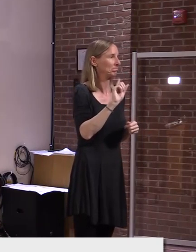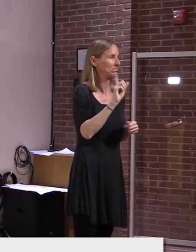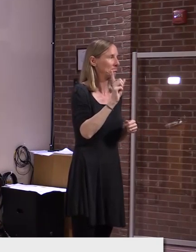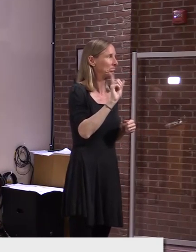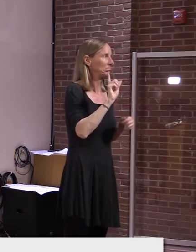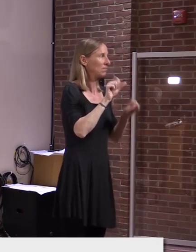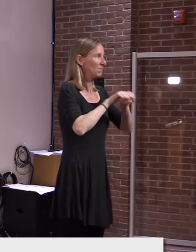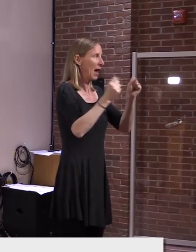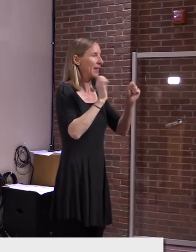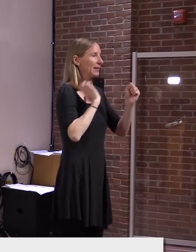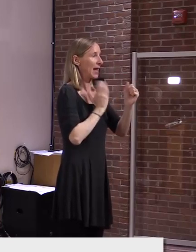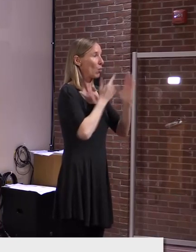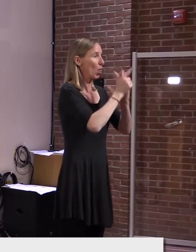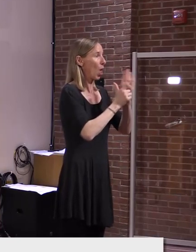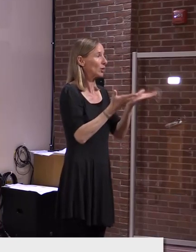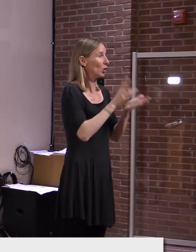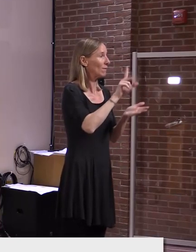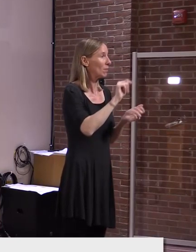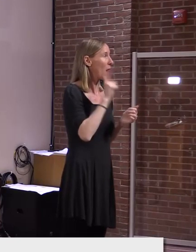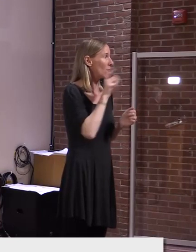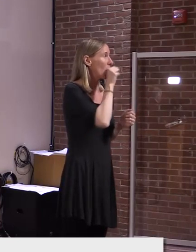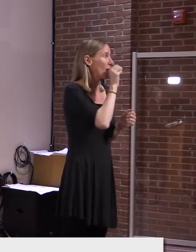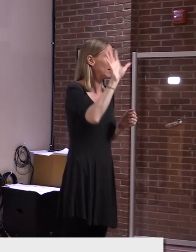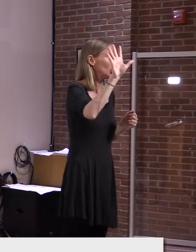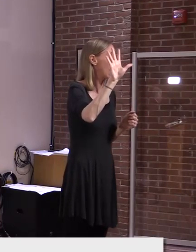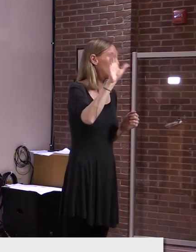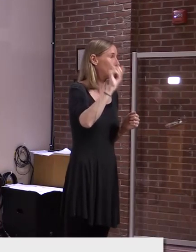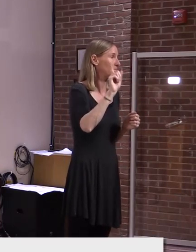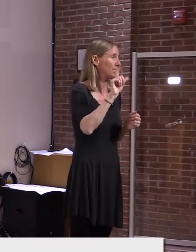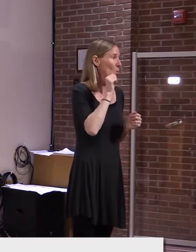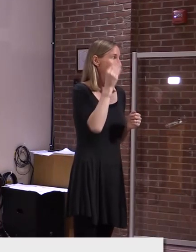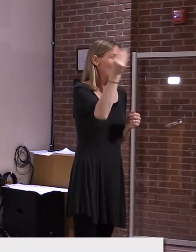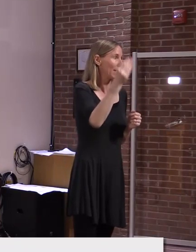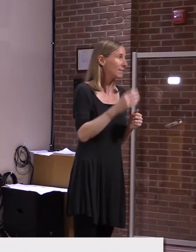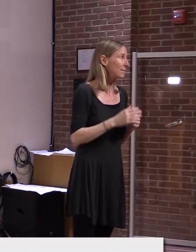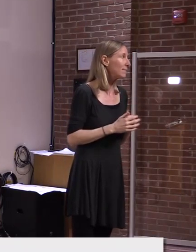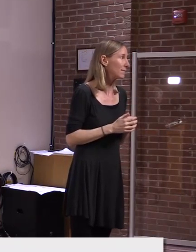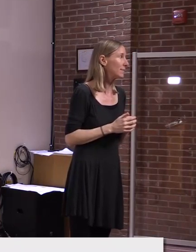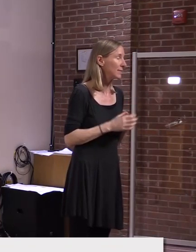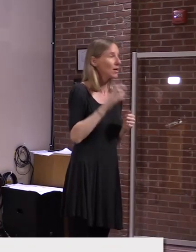some of our laws here in Vermont. And I'll, if Dr. Levine has more